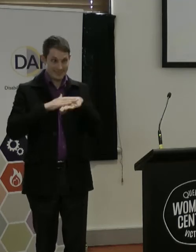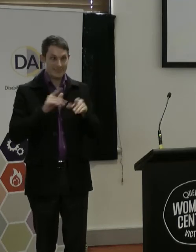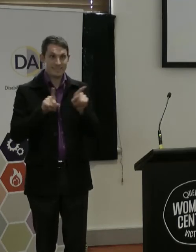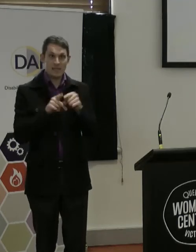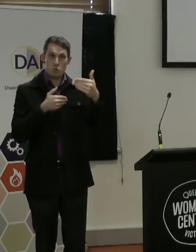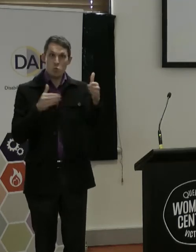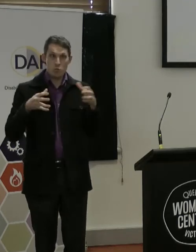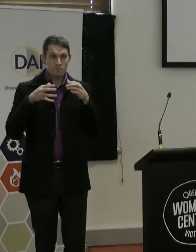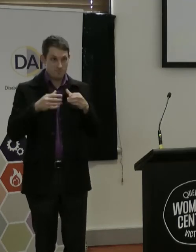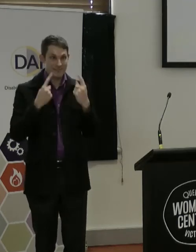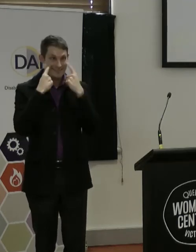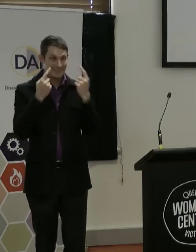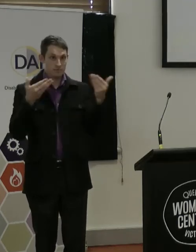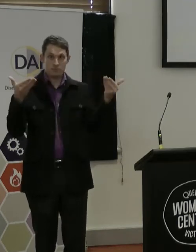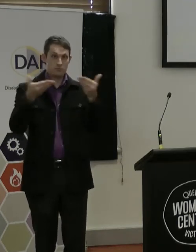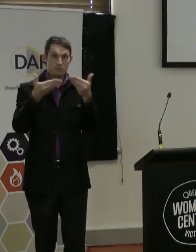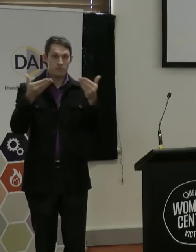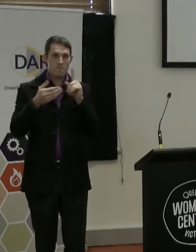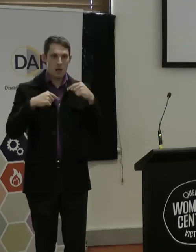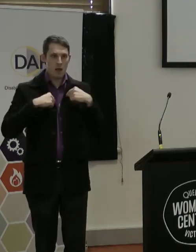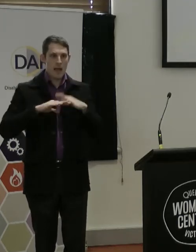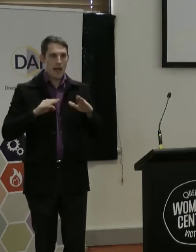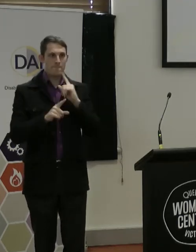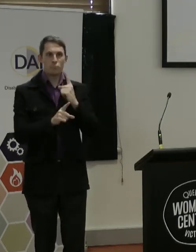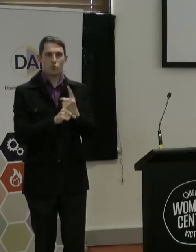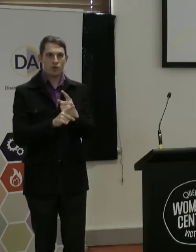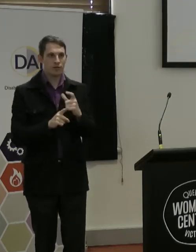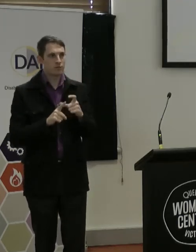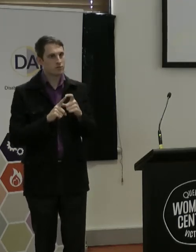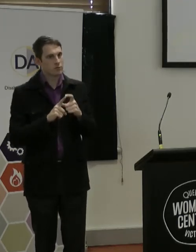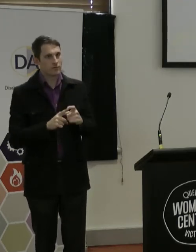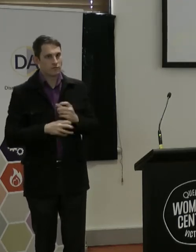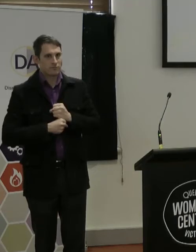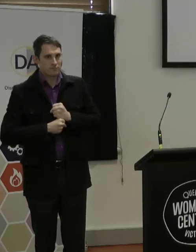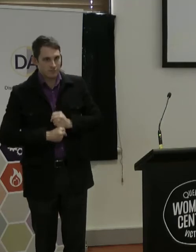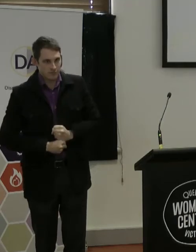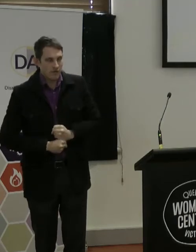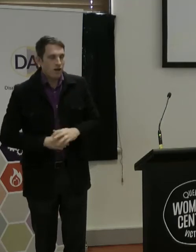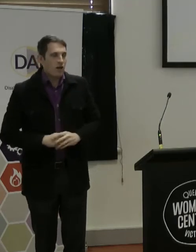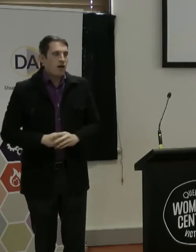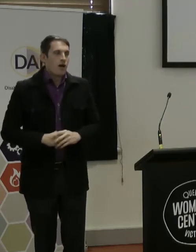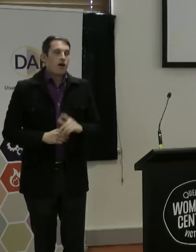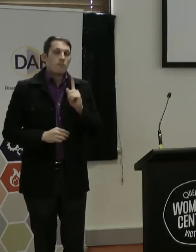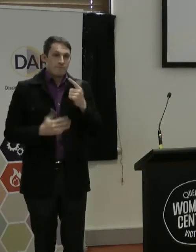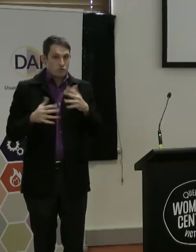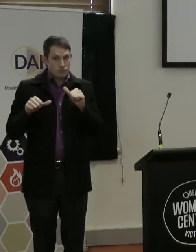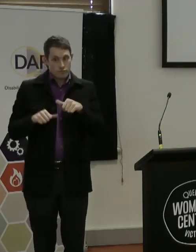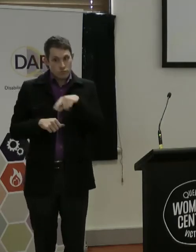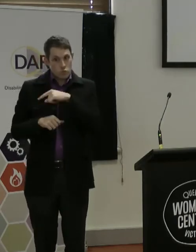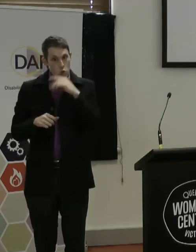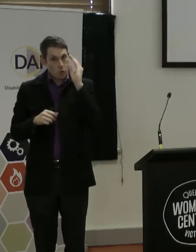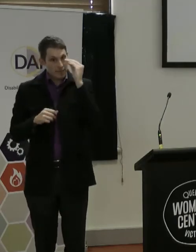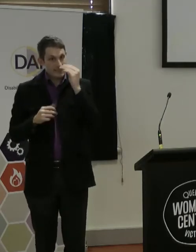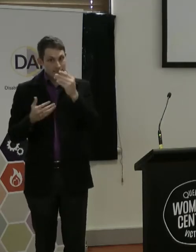weren't allowed to say anything, and that was very, very difficult. But we had confirmed with a couple of the committee members that we were